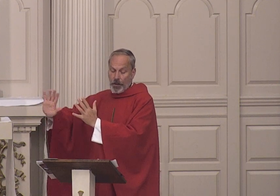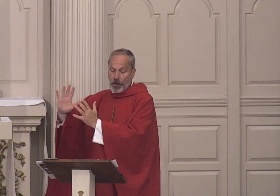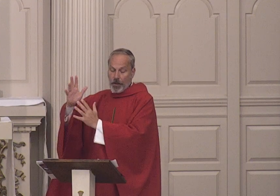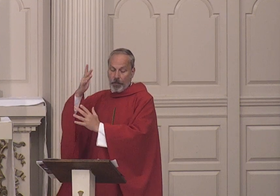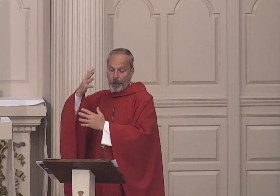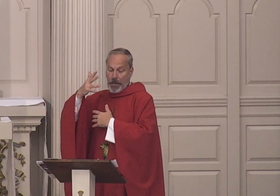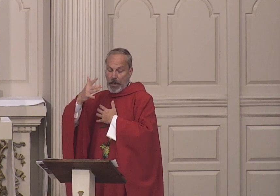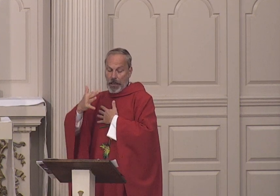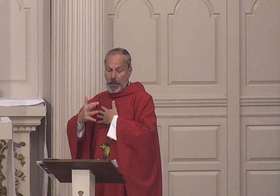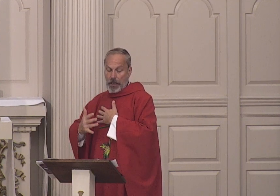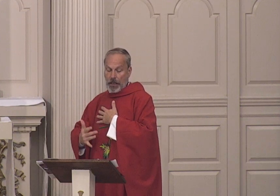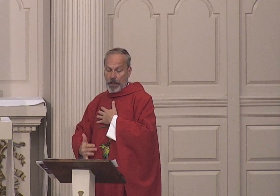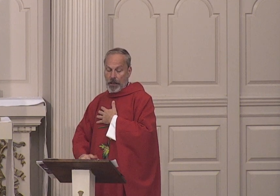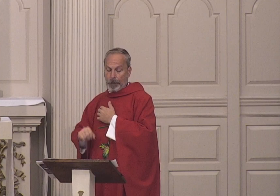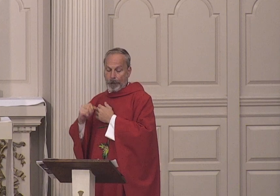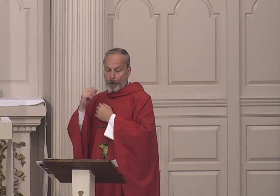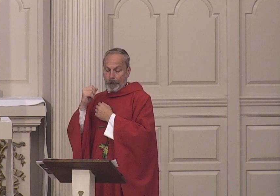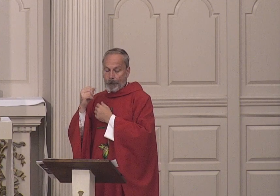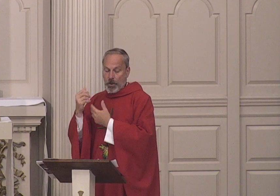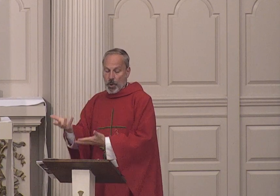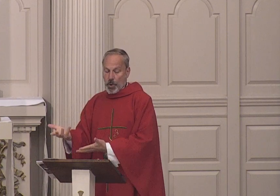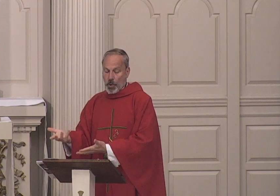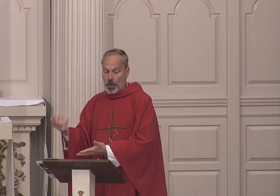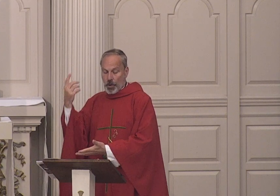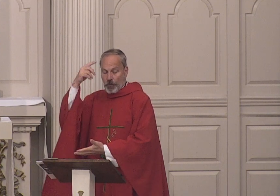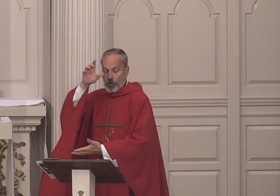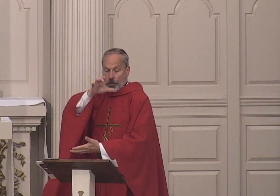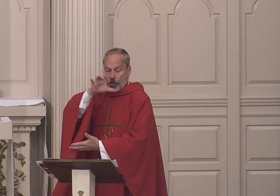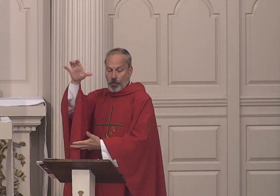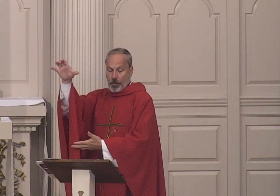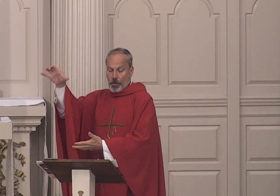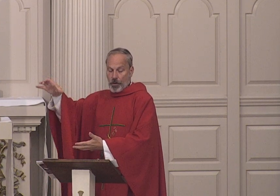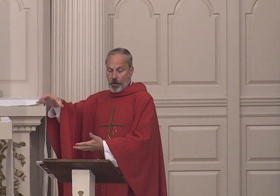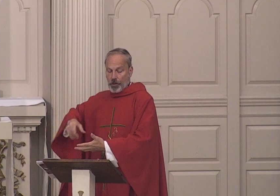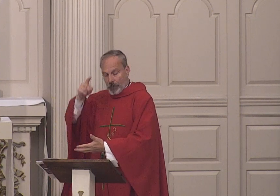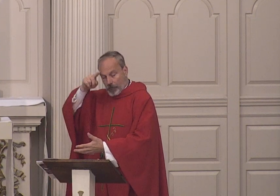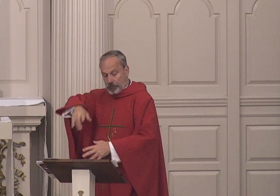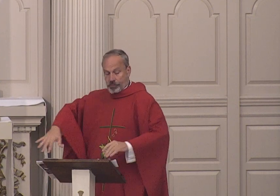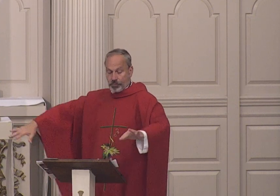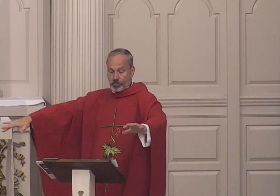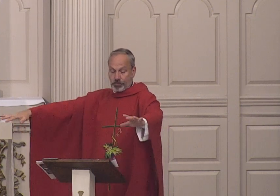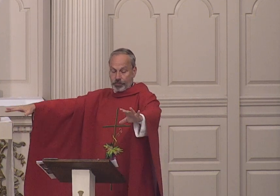The blood of the holy martyrs was poured out for Christ upon the earth.